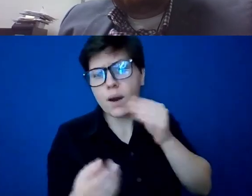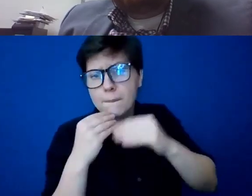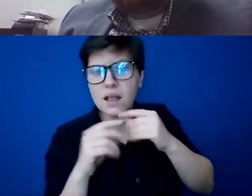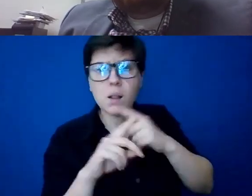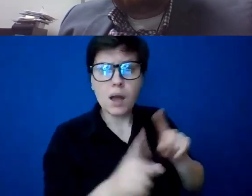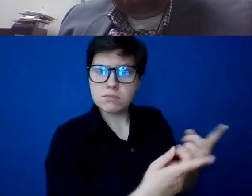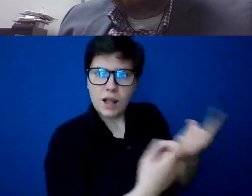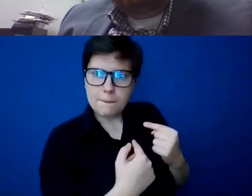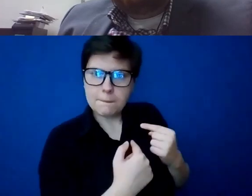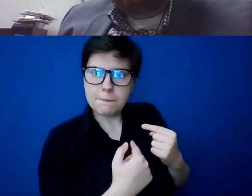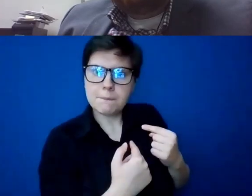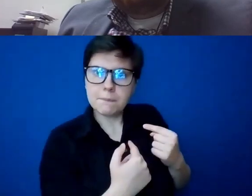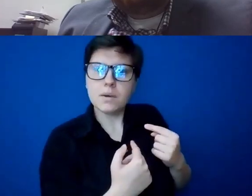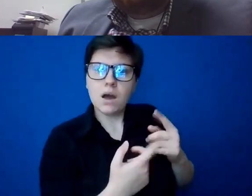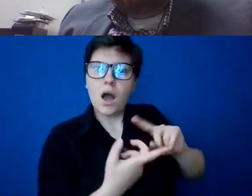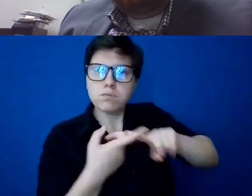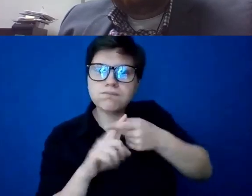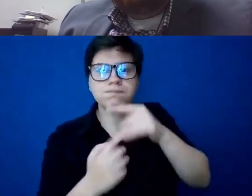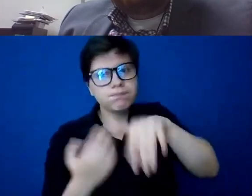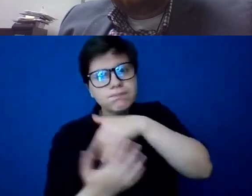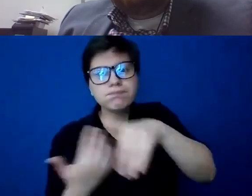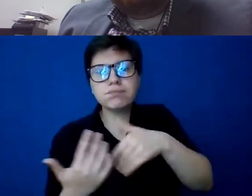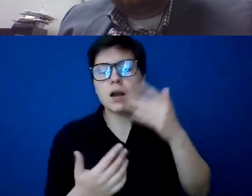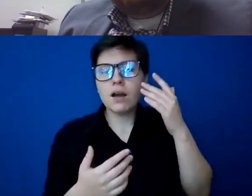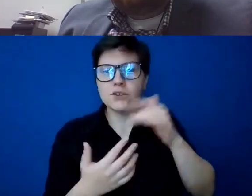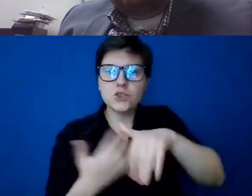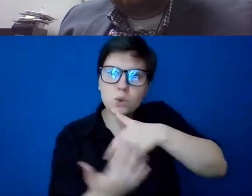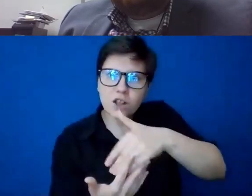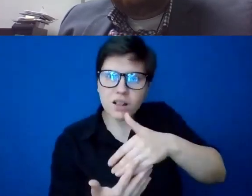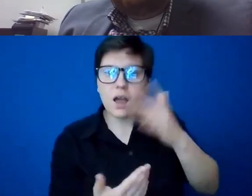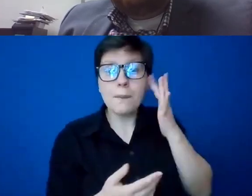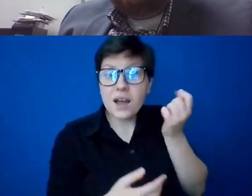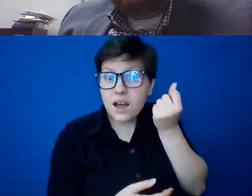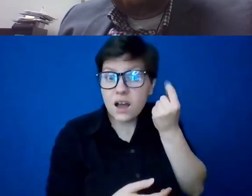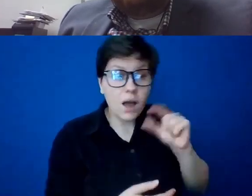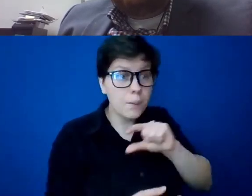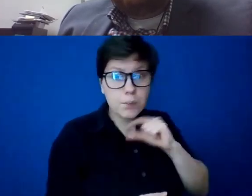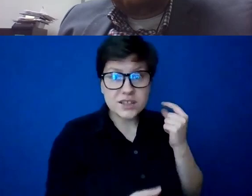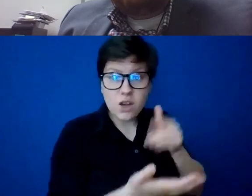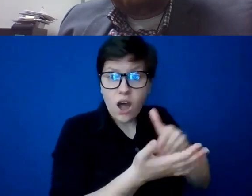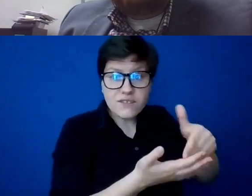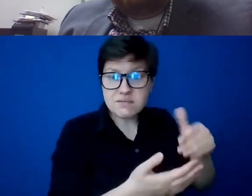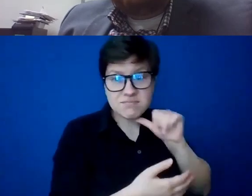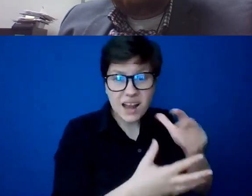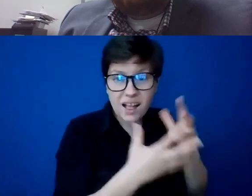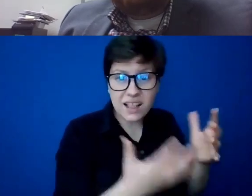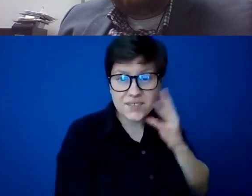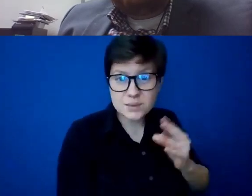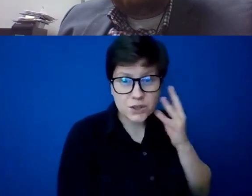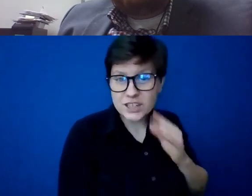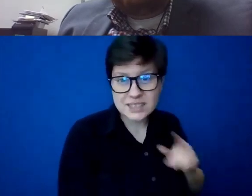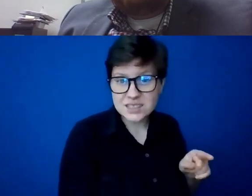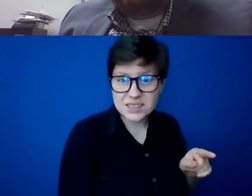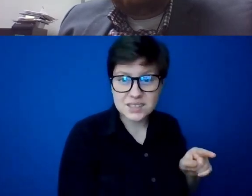social contact because some guys, priests, they have no experience. They, they often, if it's a,